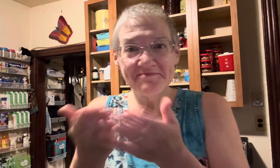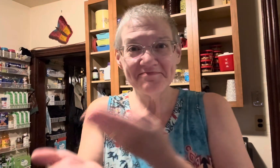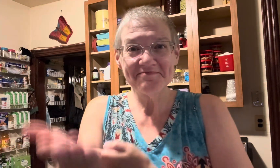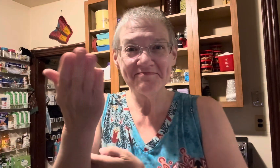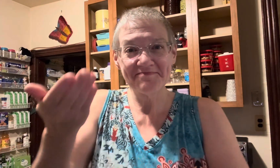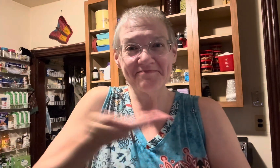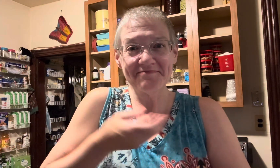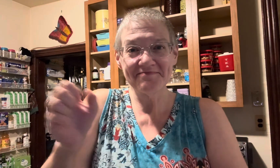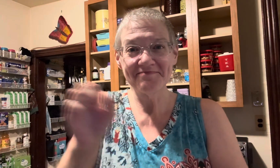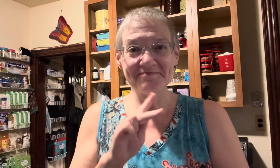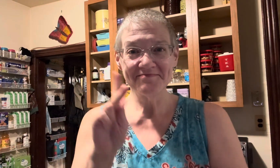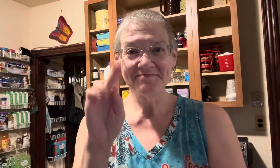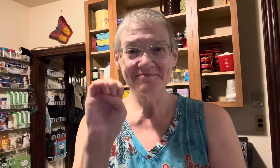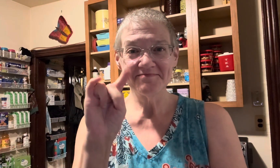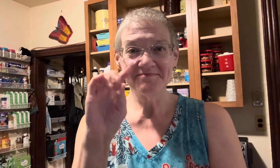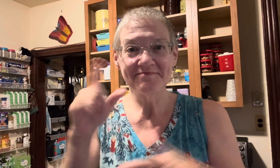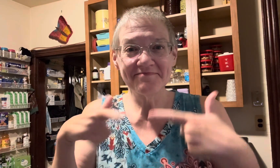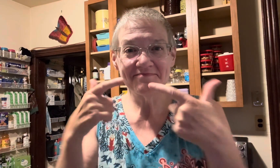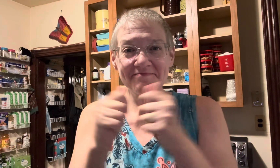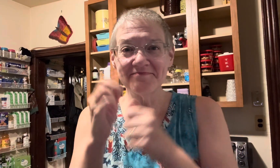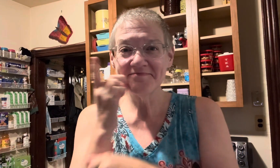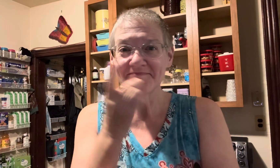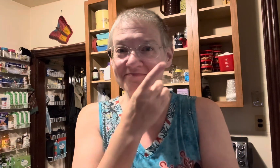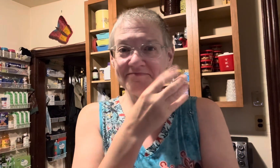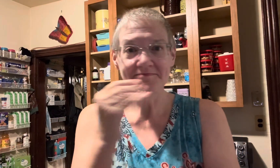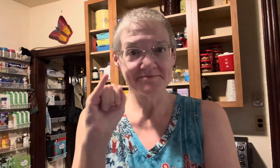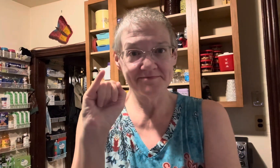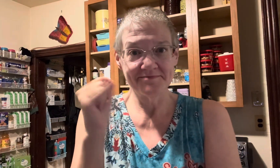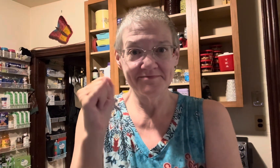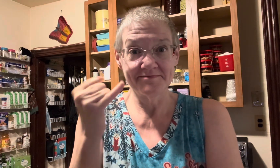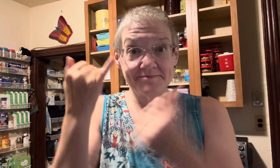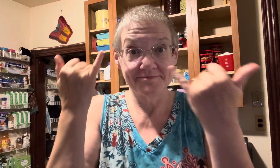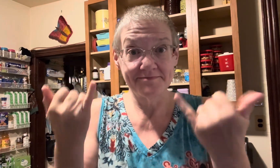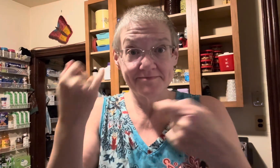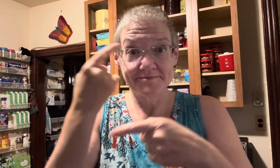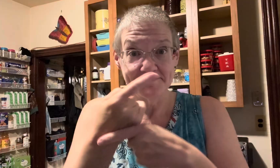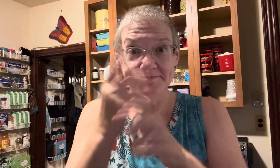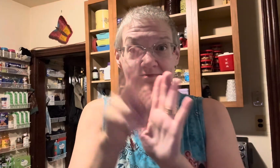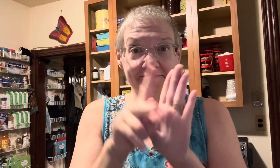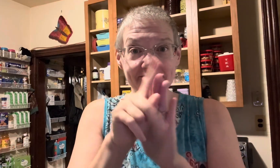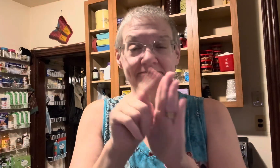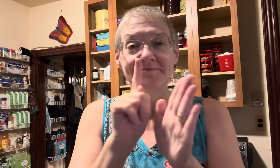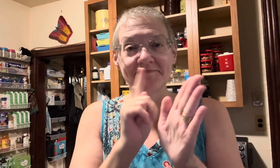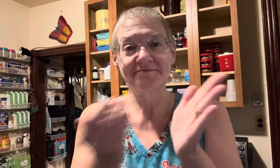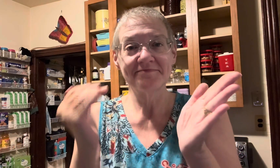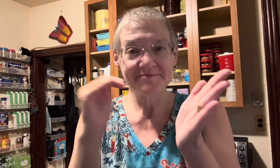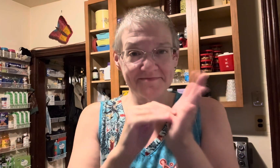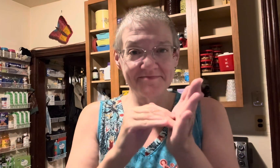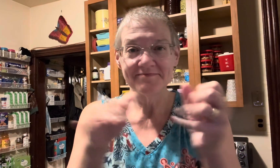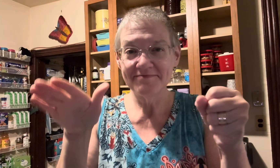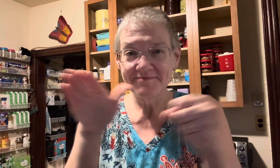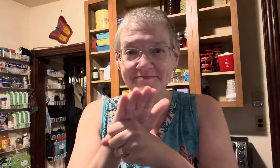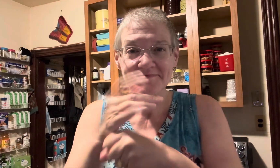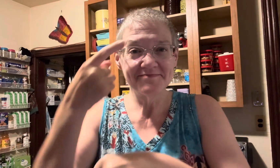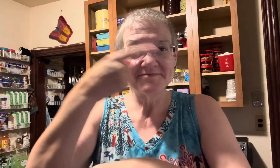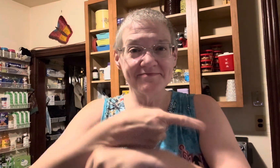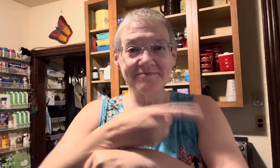Good morning and welcome back to Keto Living with Dale and Judith. Today's video, again, is Dale's